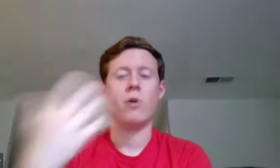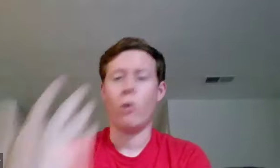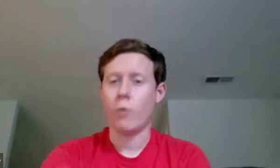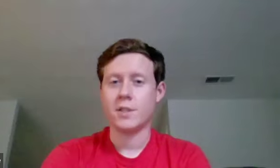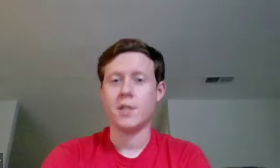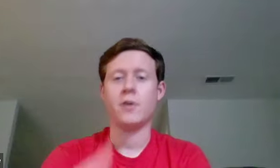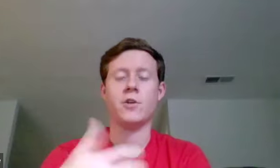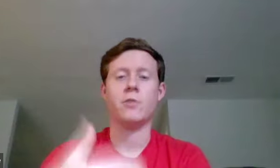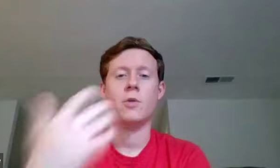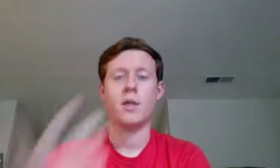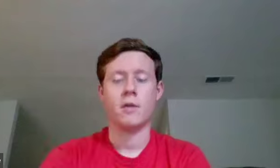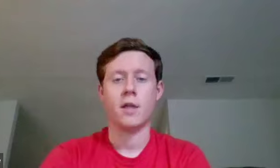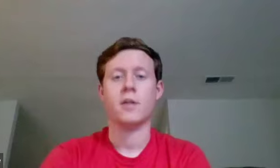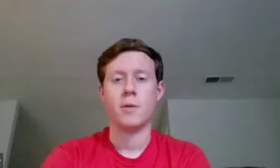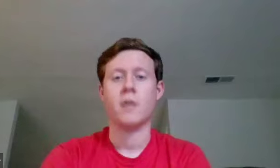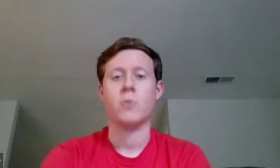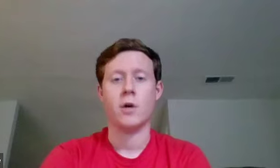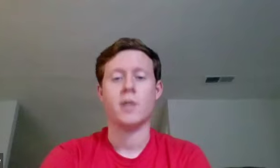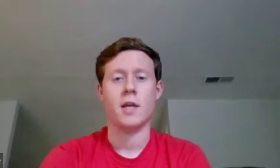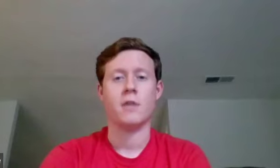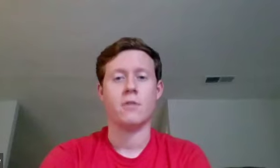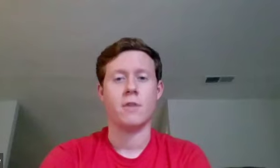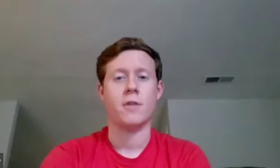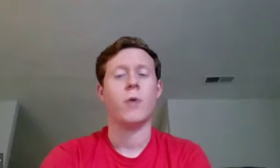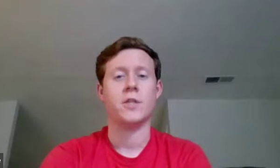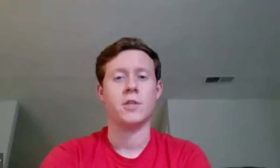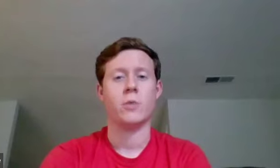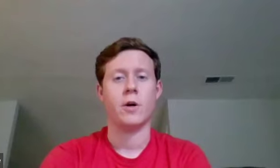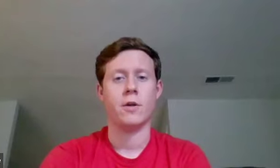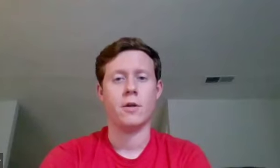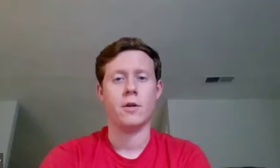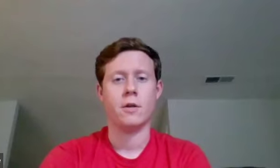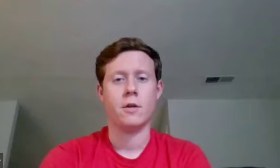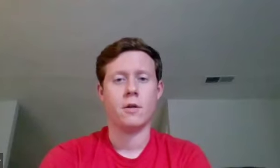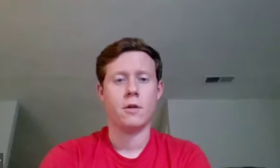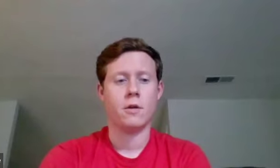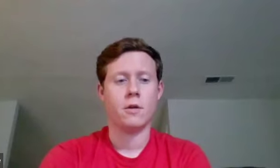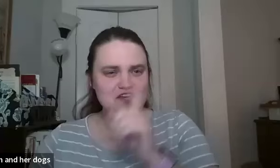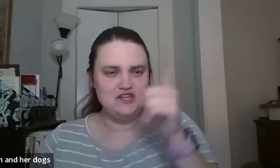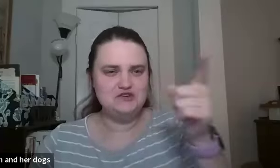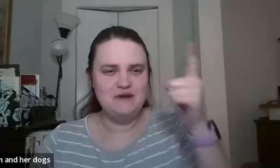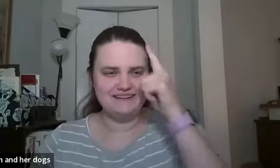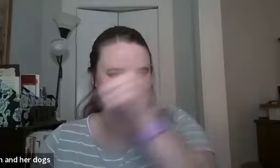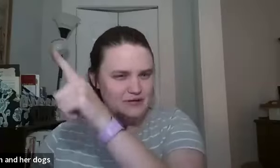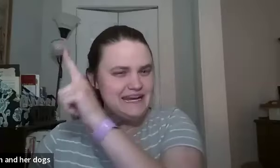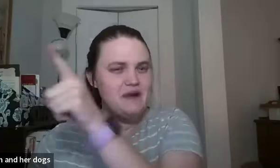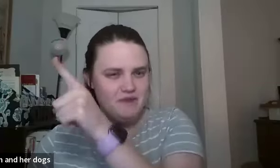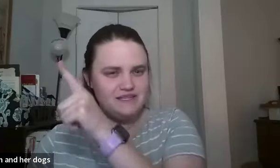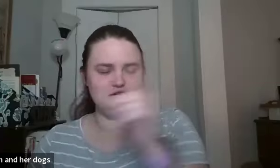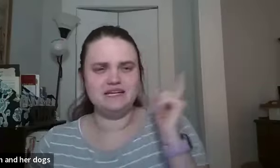whole question, or just when you get to like the WH word at the end and stuff, like the question word? So I think you are reading my mind, sir, because I